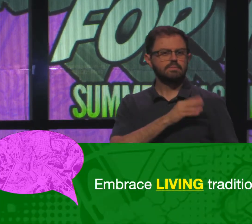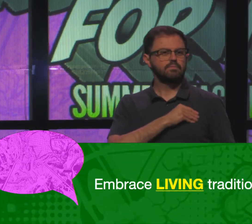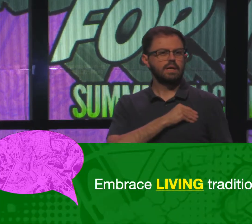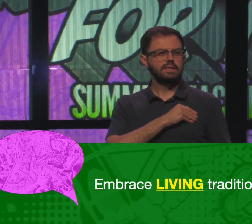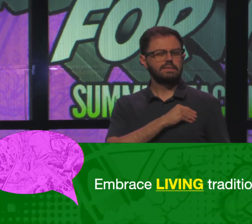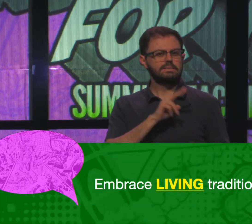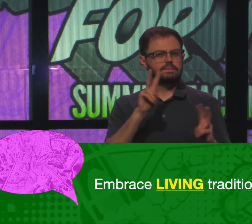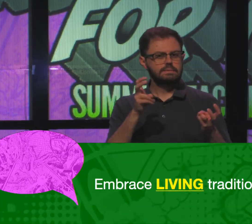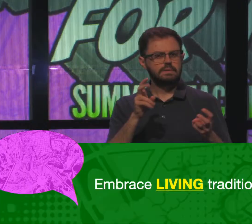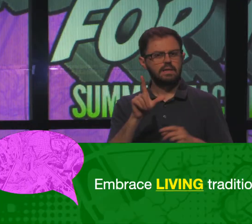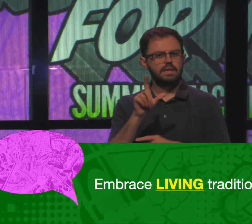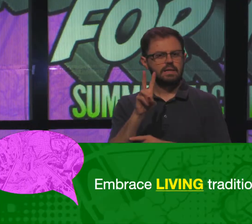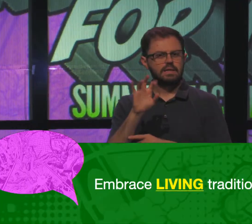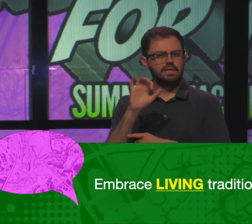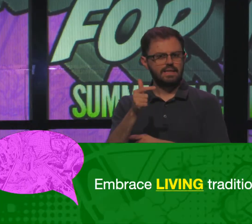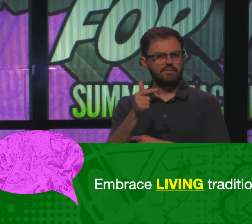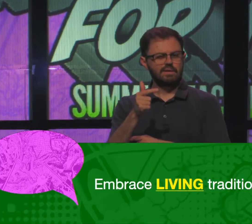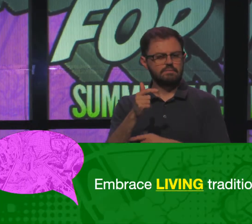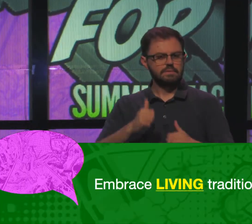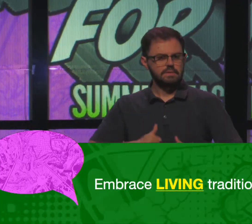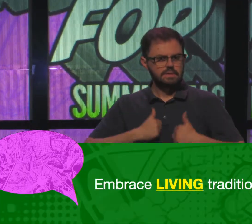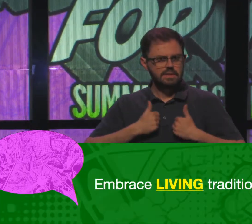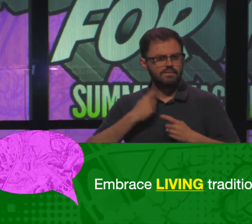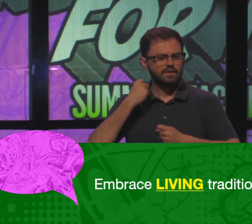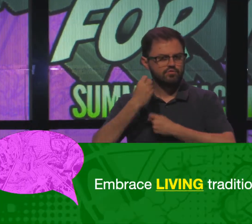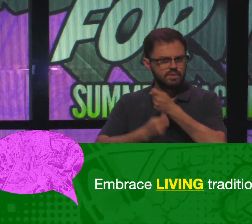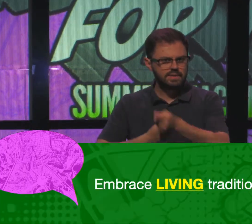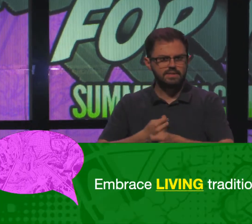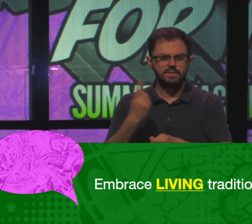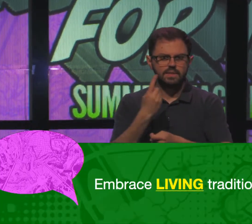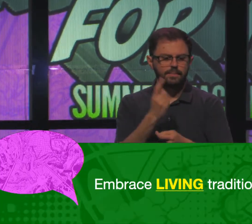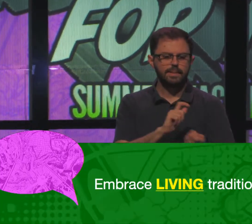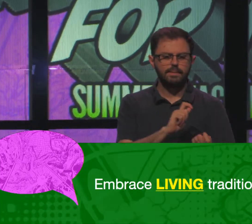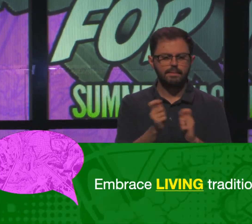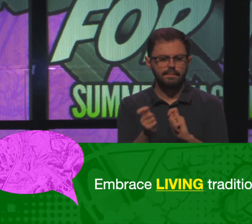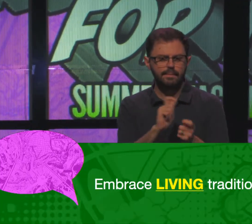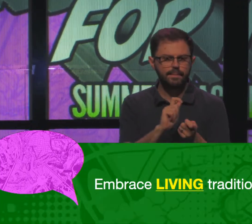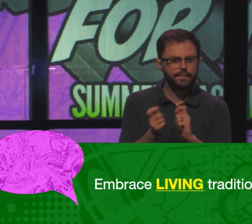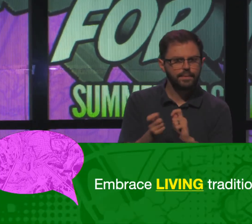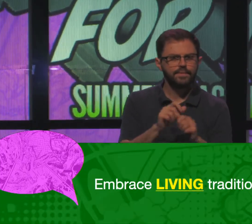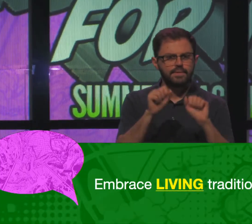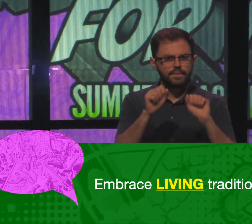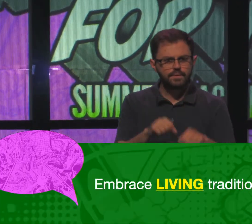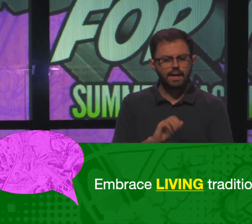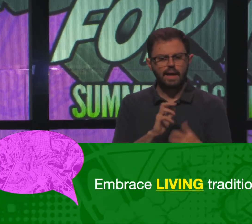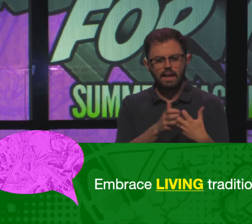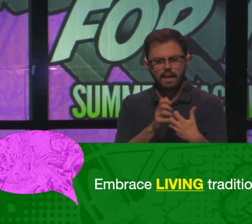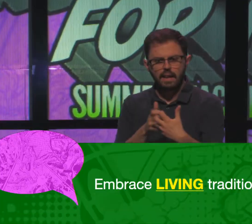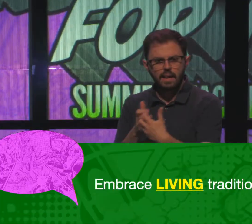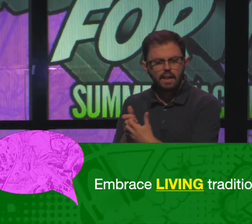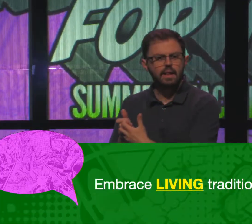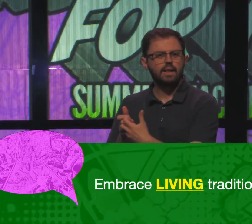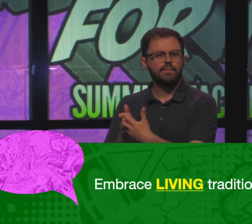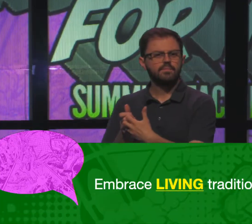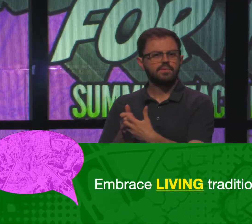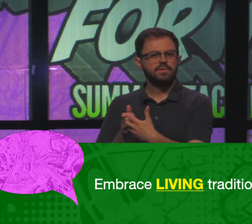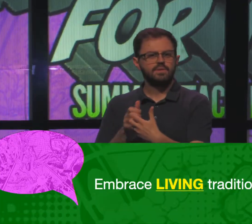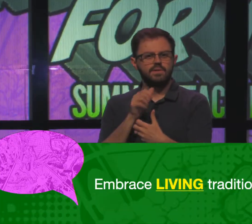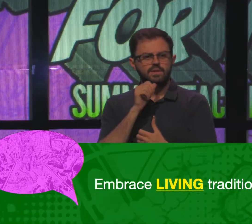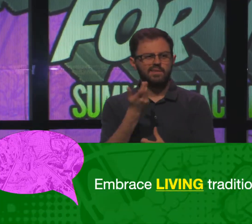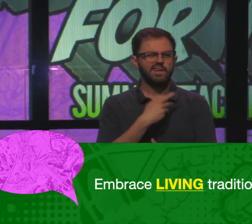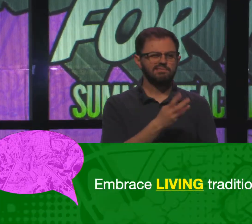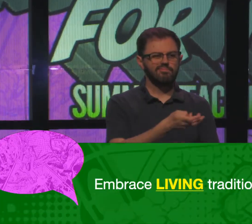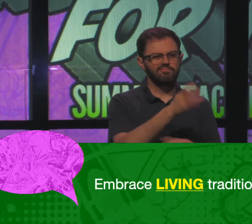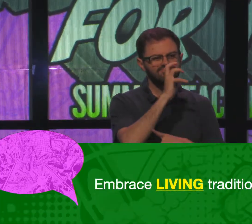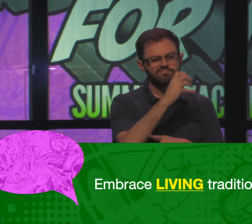living traditions. Traditions that move and ebb and flow, that are porous, that the living water can flow in and out. Not a dam that just sits